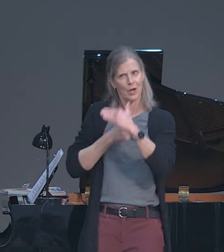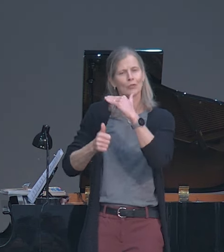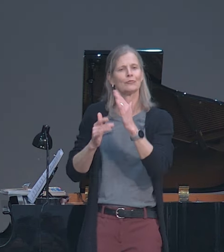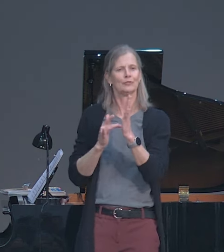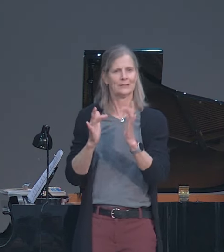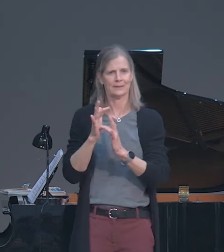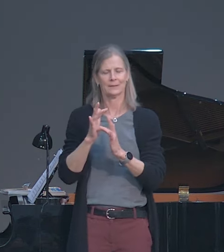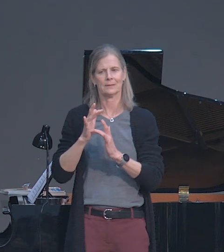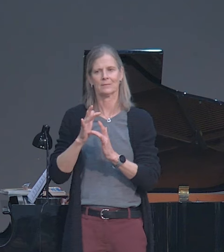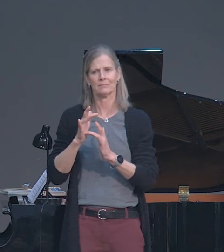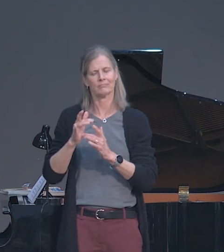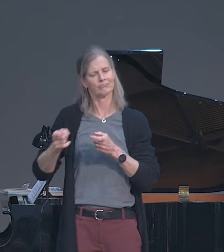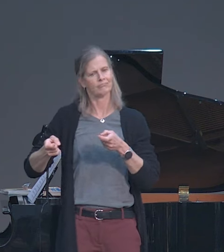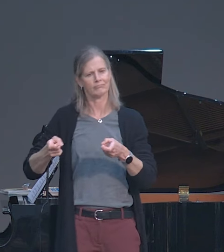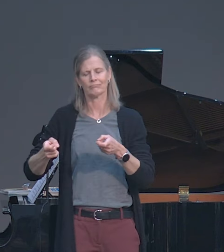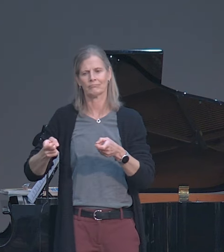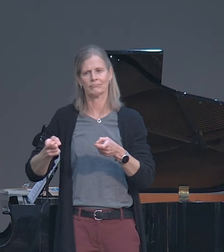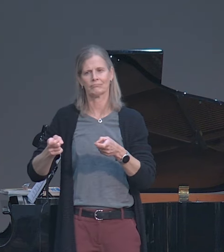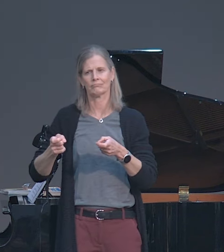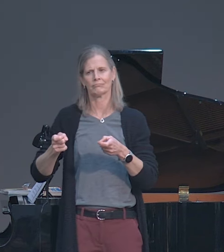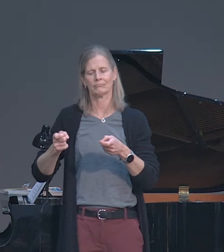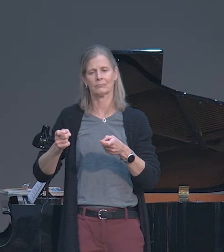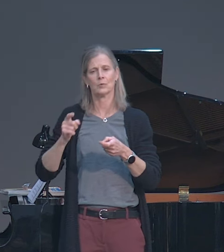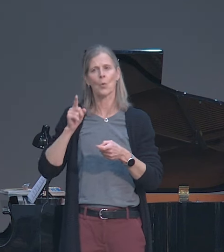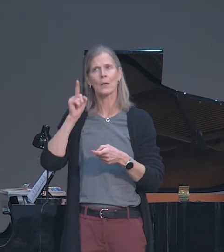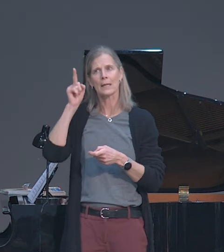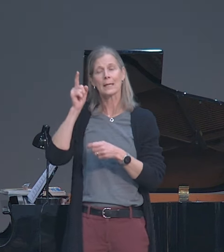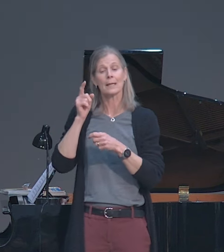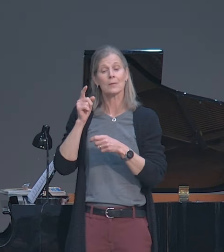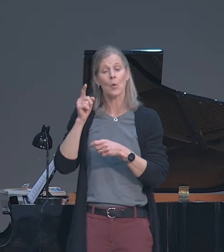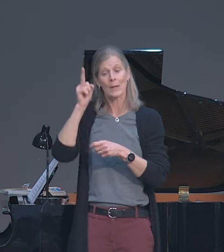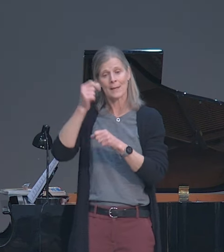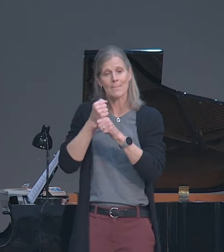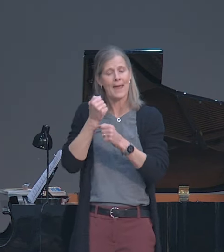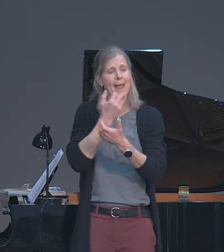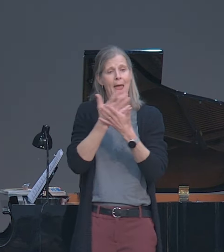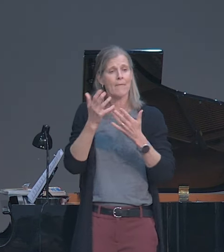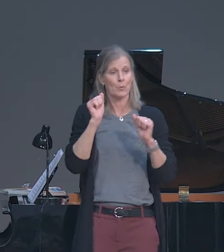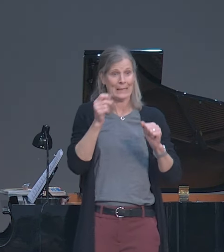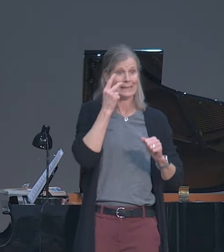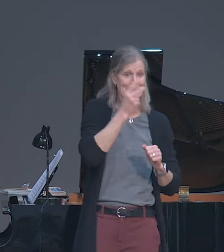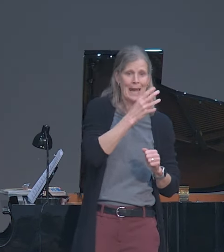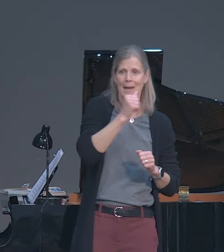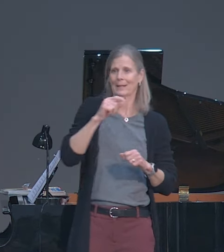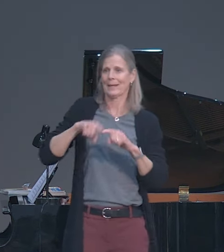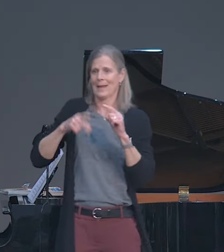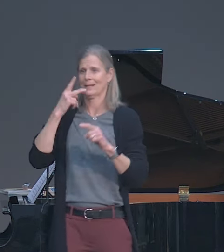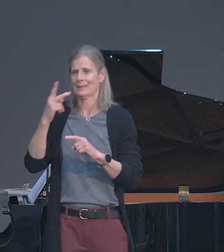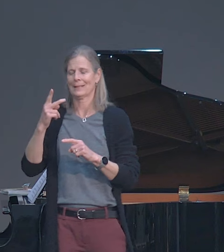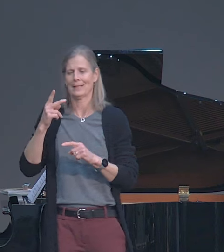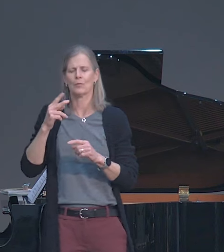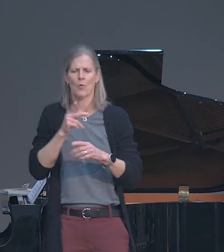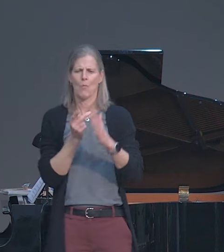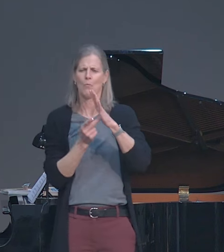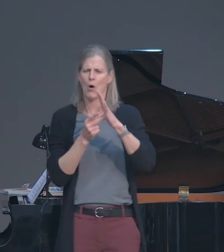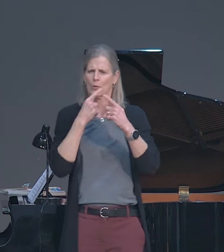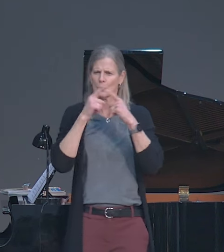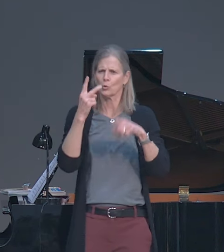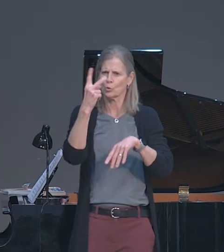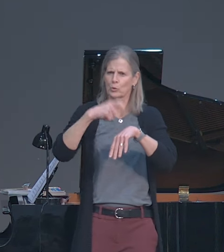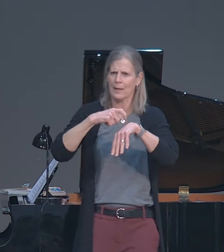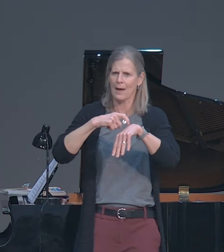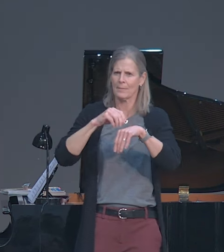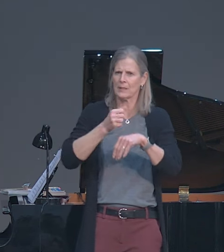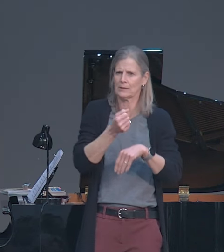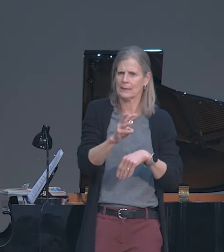Jesus. So he created all things visible and invisible. In fact, Paul declares this twice in verse 16.